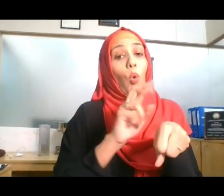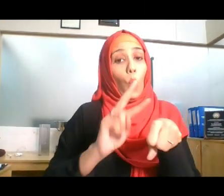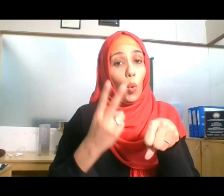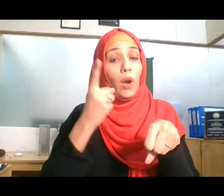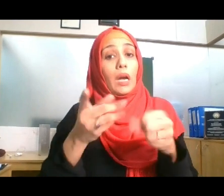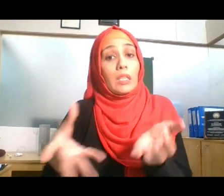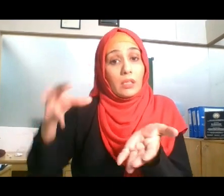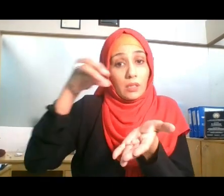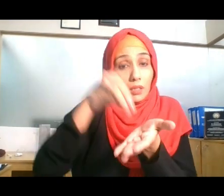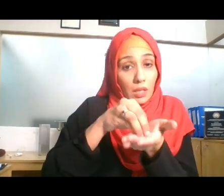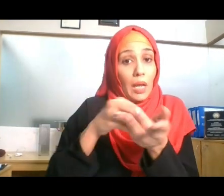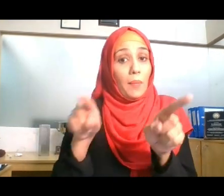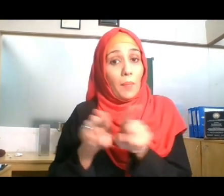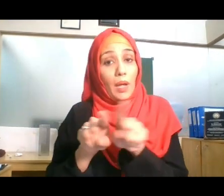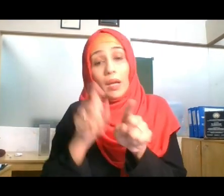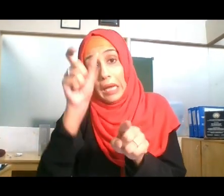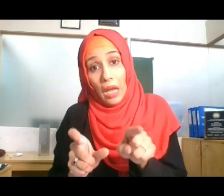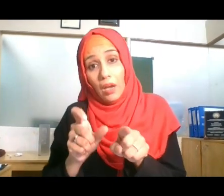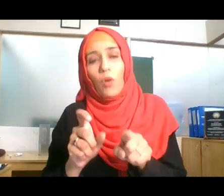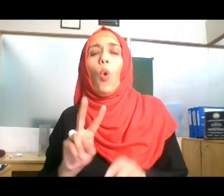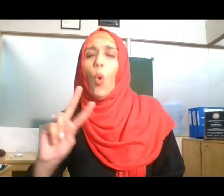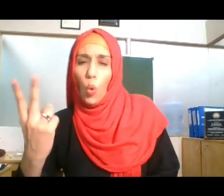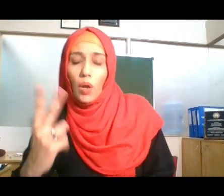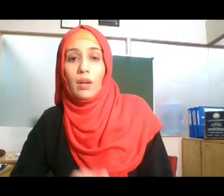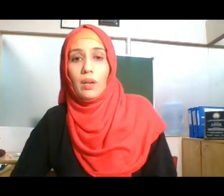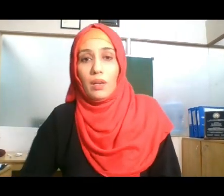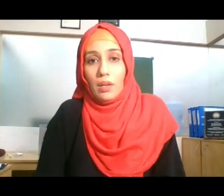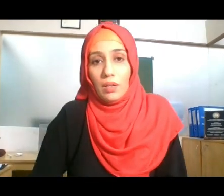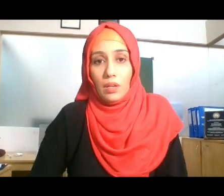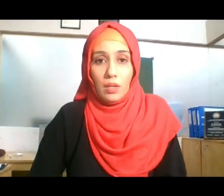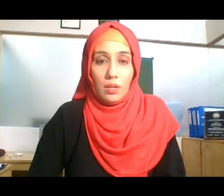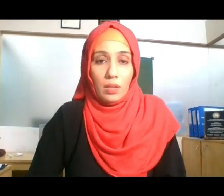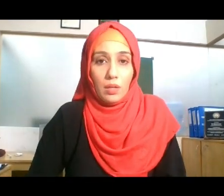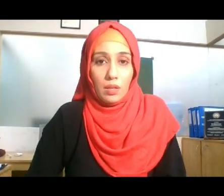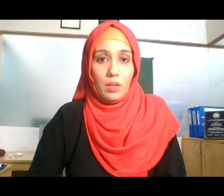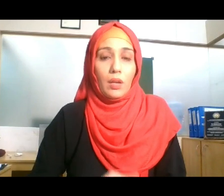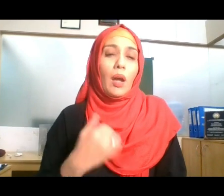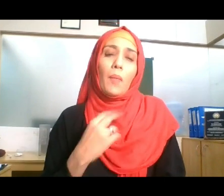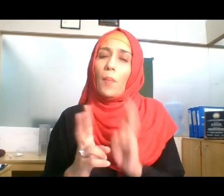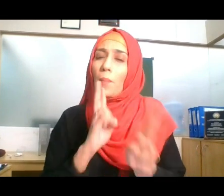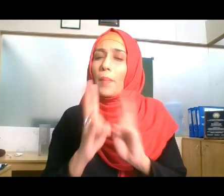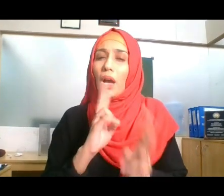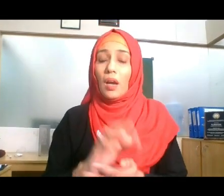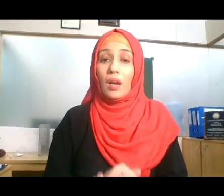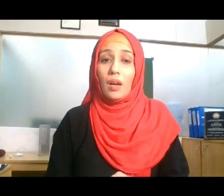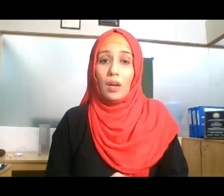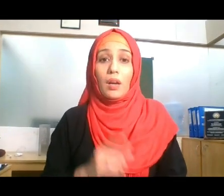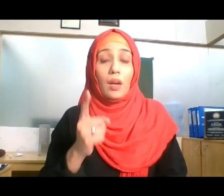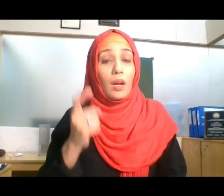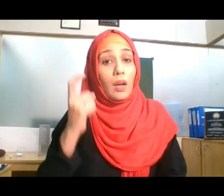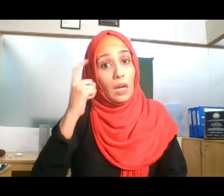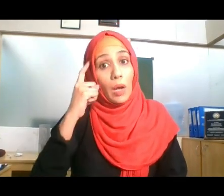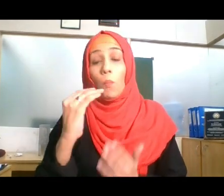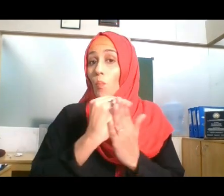inclusive and sustainable development. And it is also, something that forces the discussion on power hierarchies, on